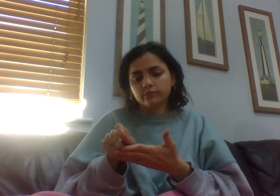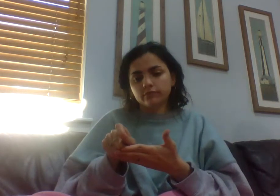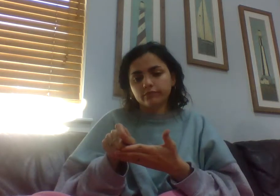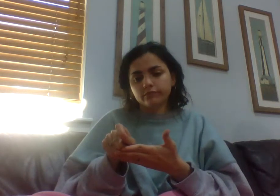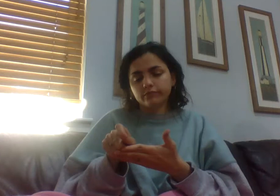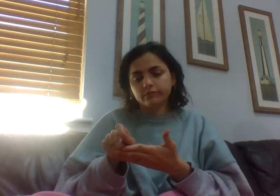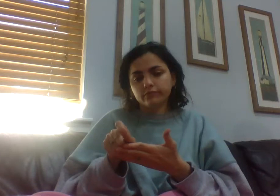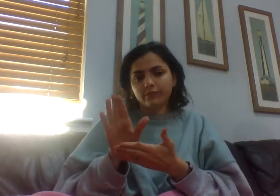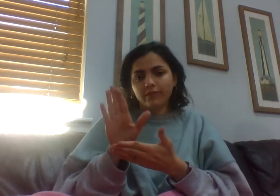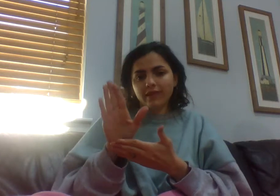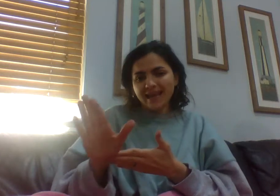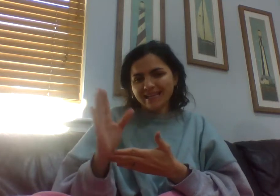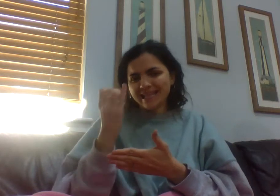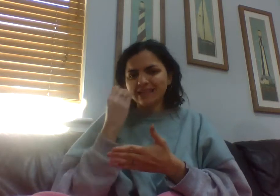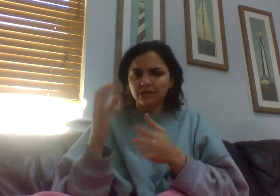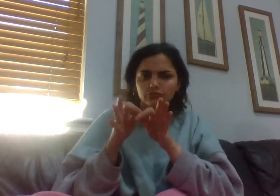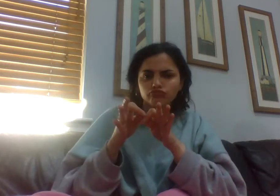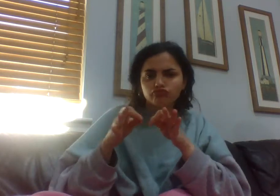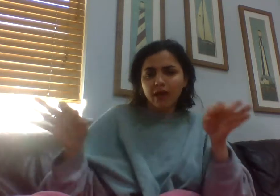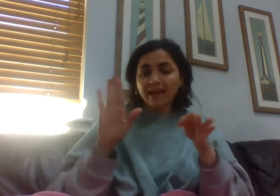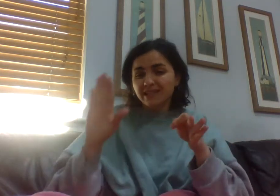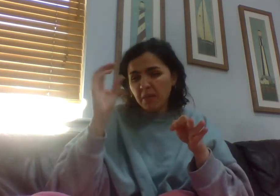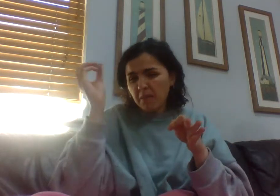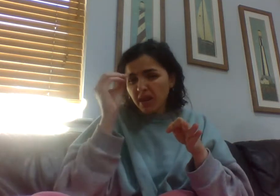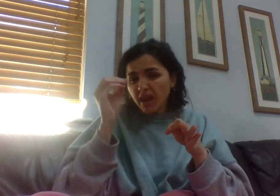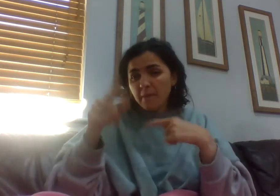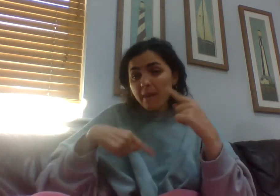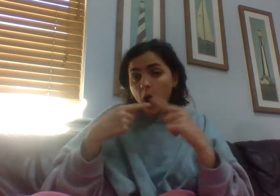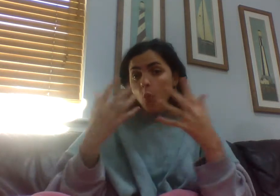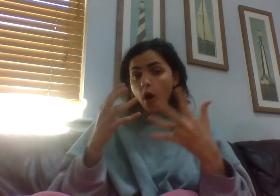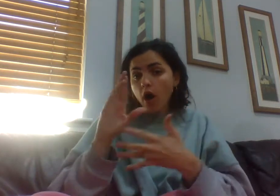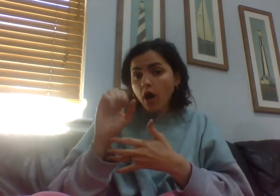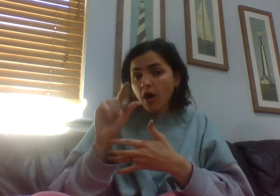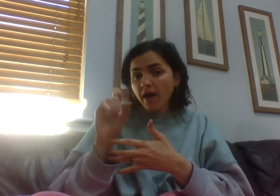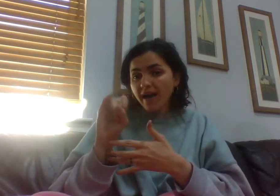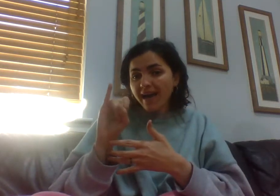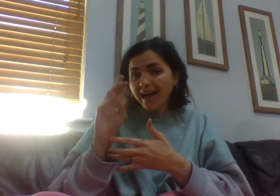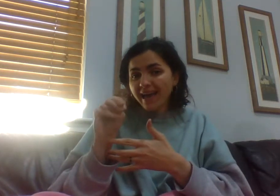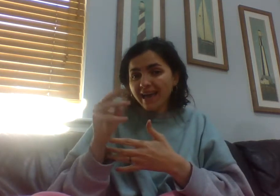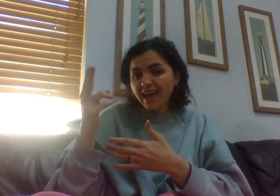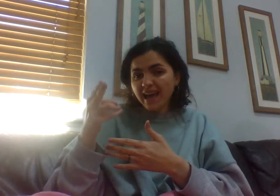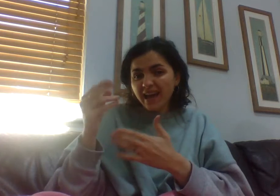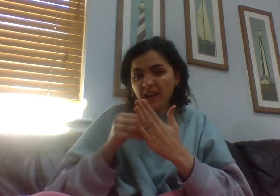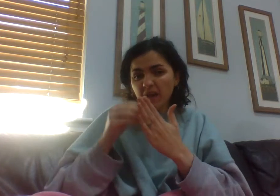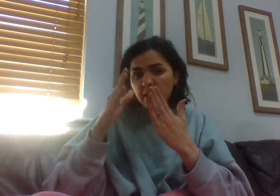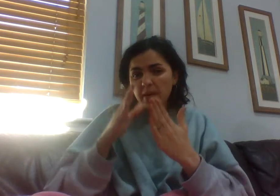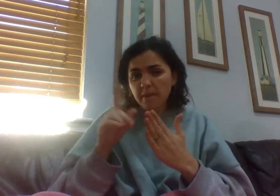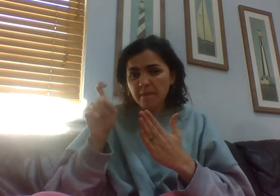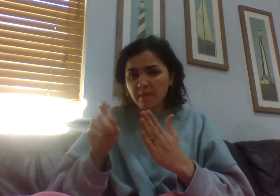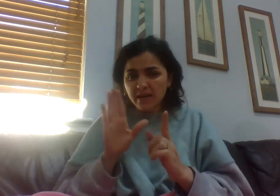statement on realism. He writes that the history painter must be of his or her own